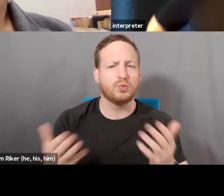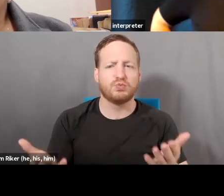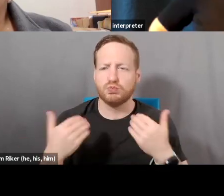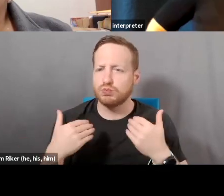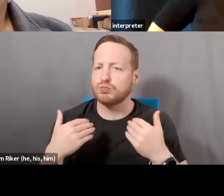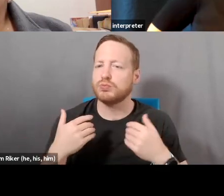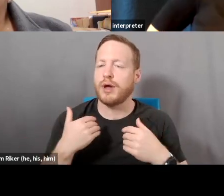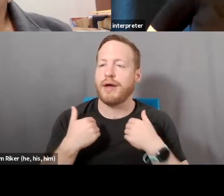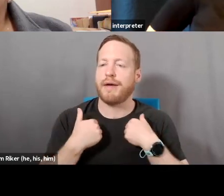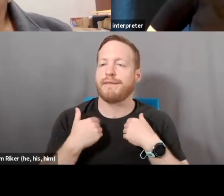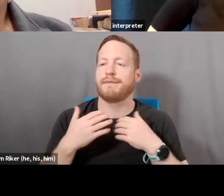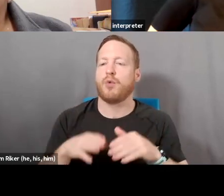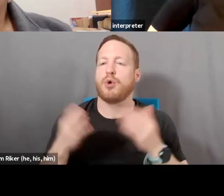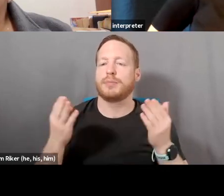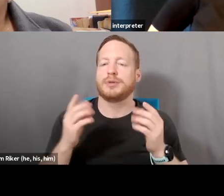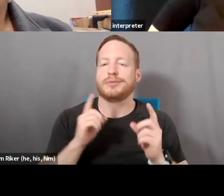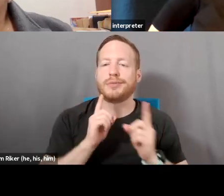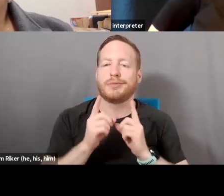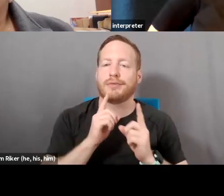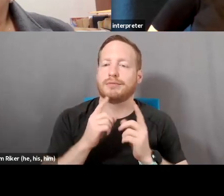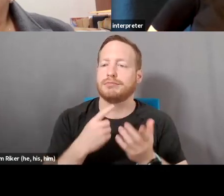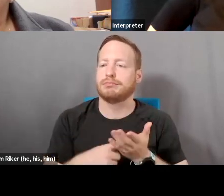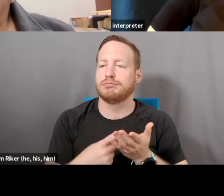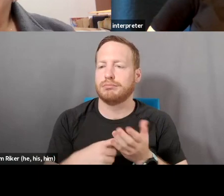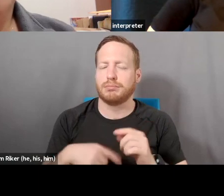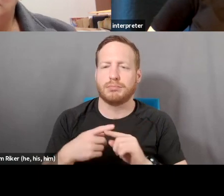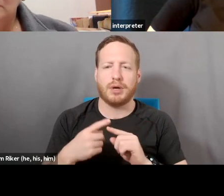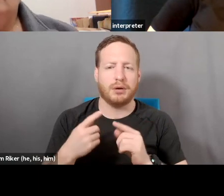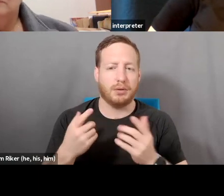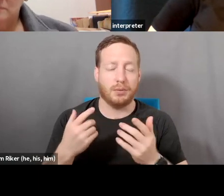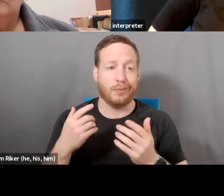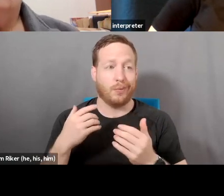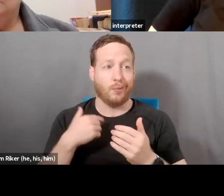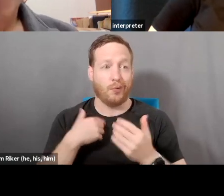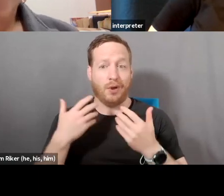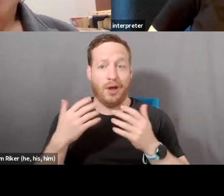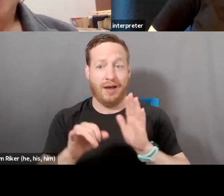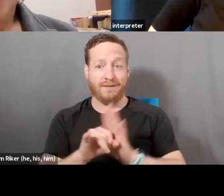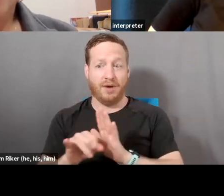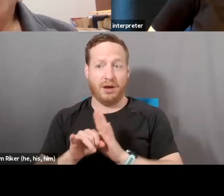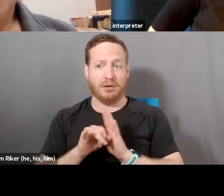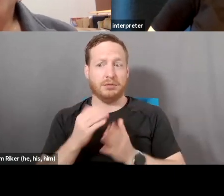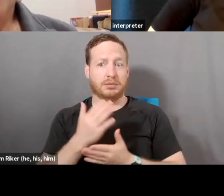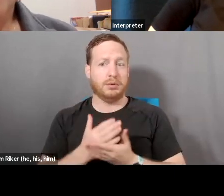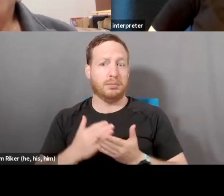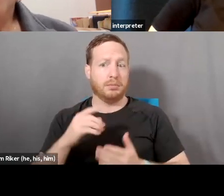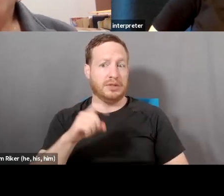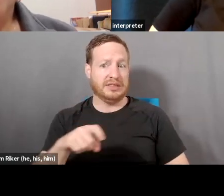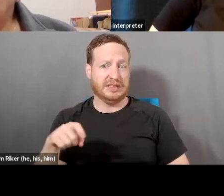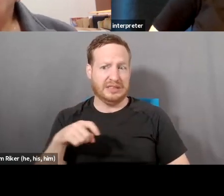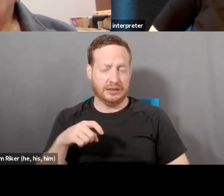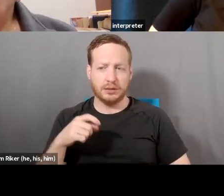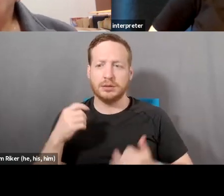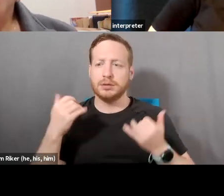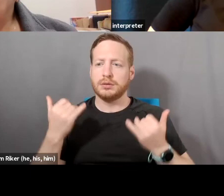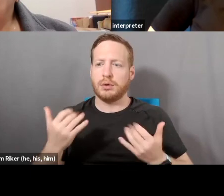different community people, and get them to come together and have an open dialogue about, we've